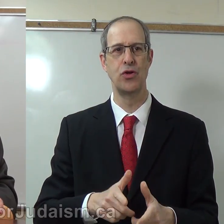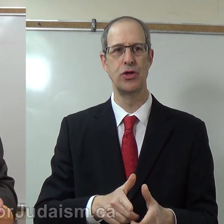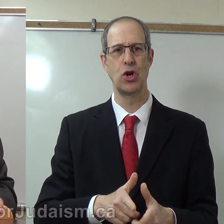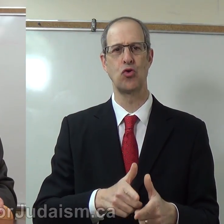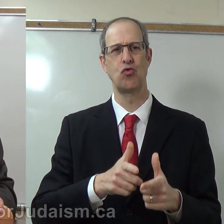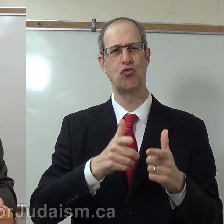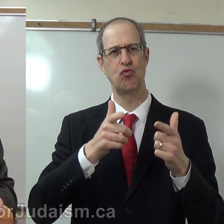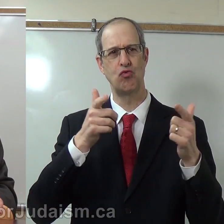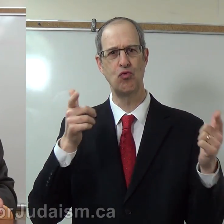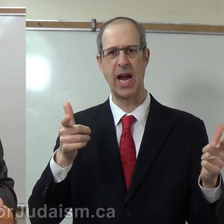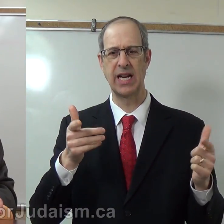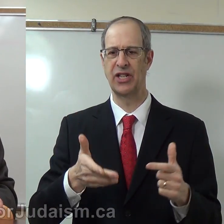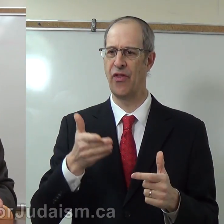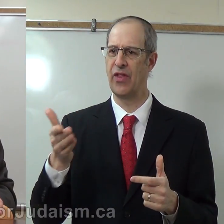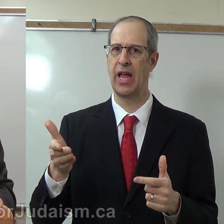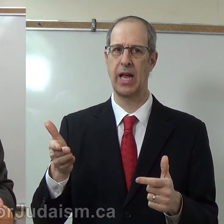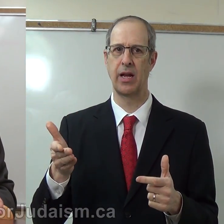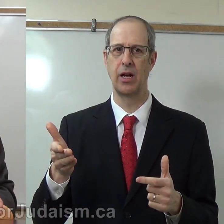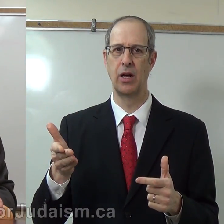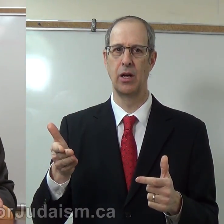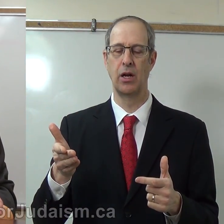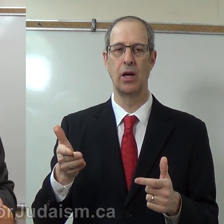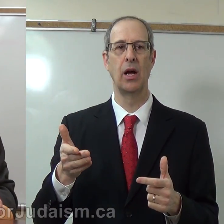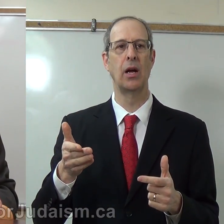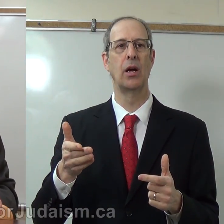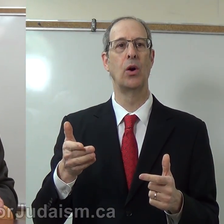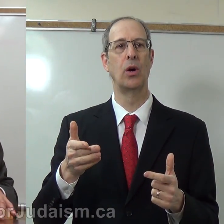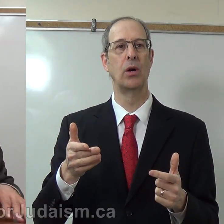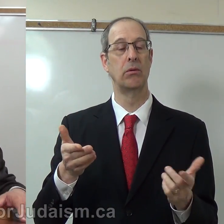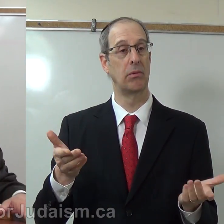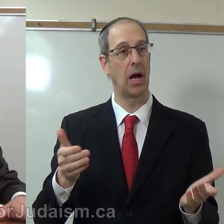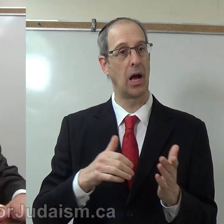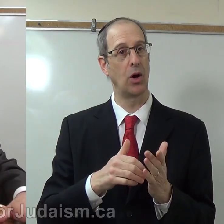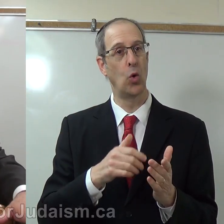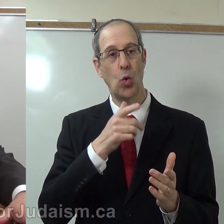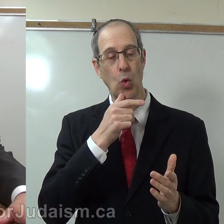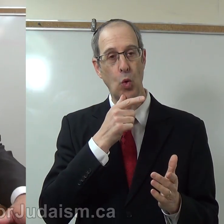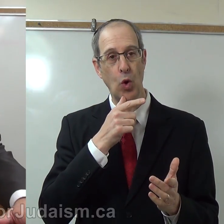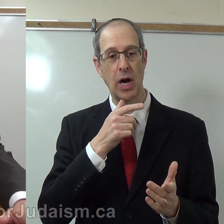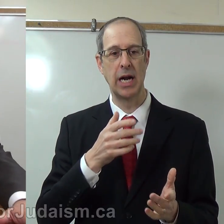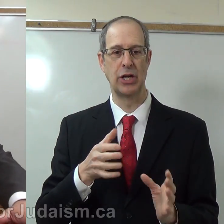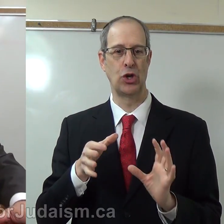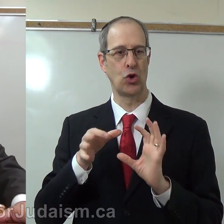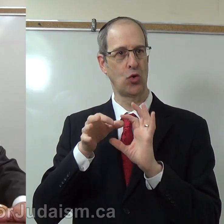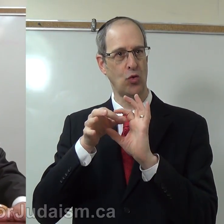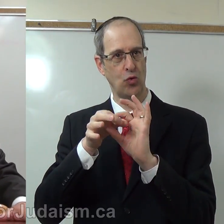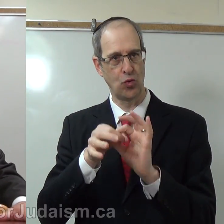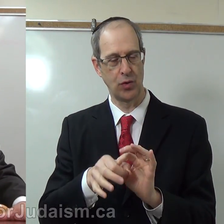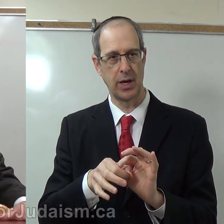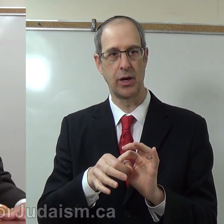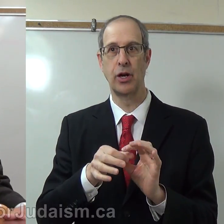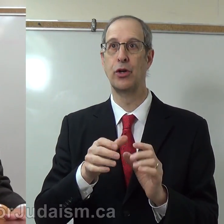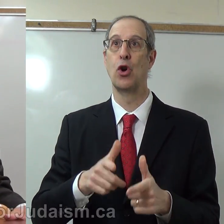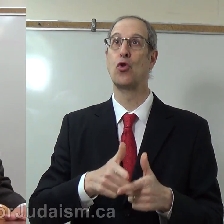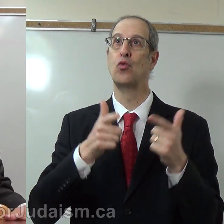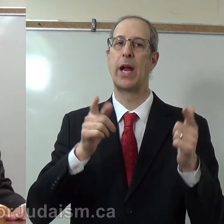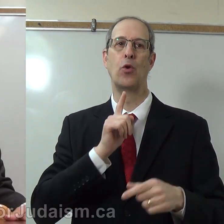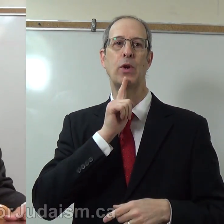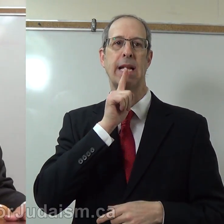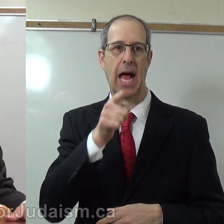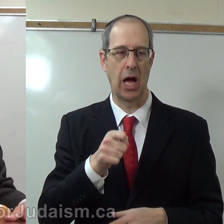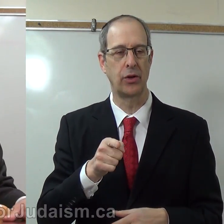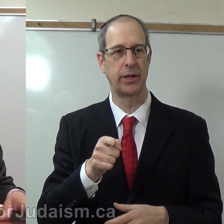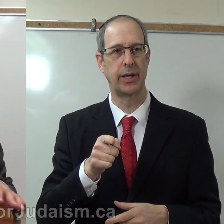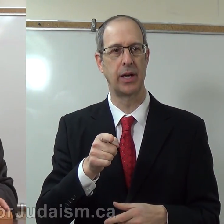thing in existence. To connect ourselves to the greatest reality in existence. To